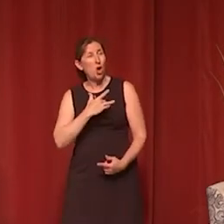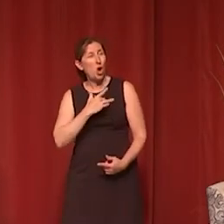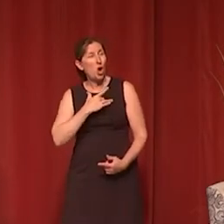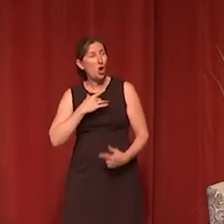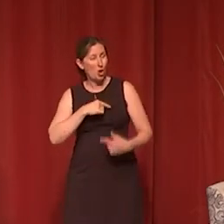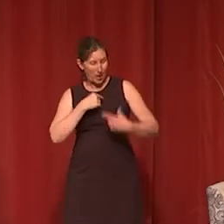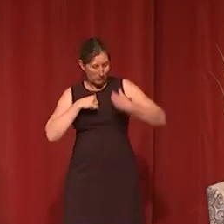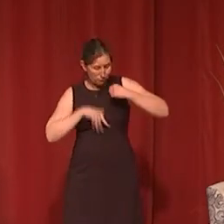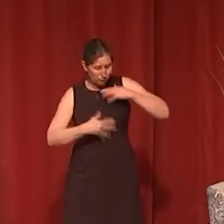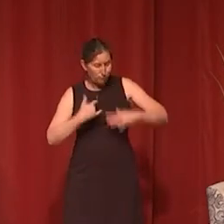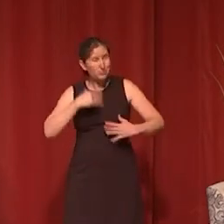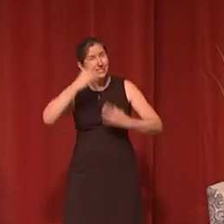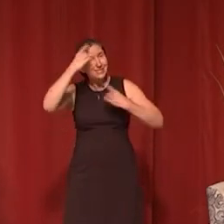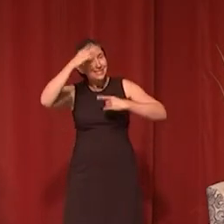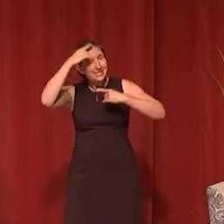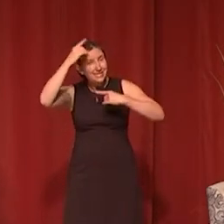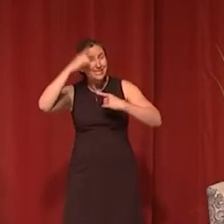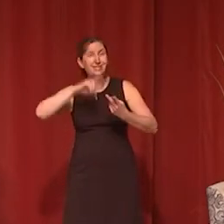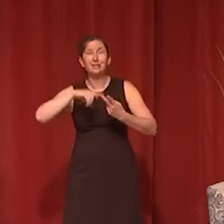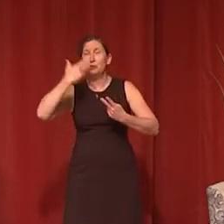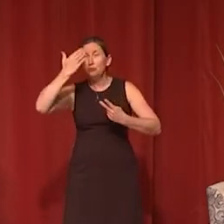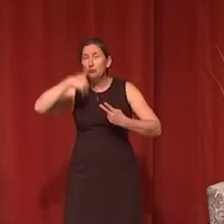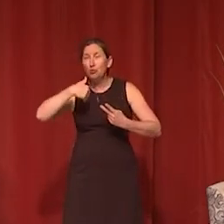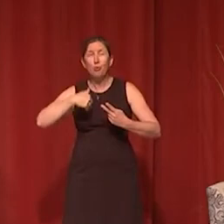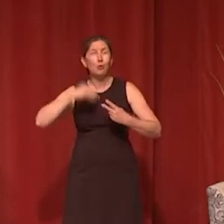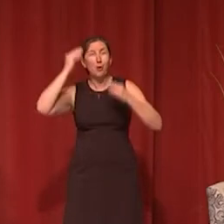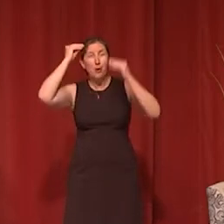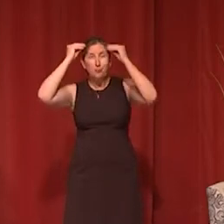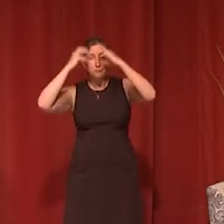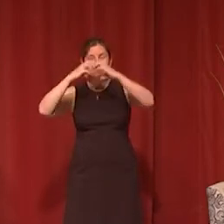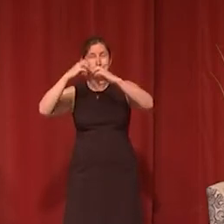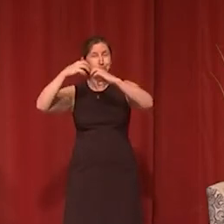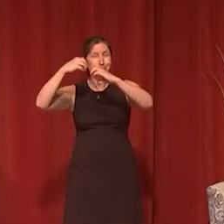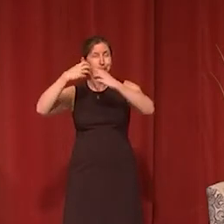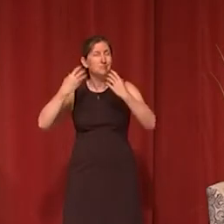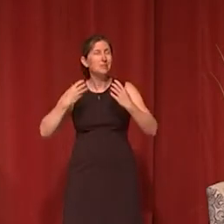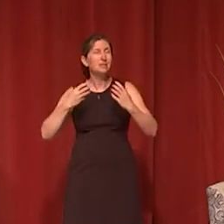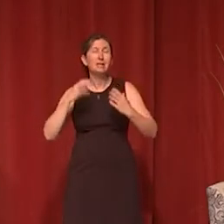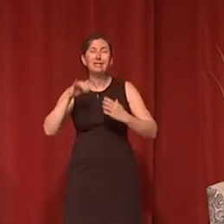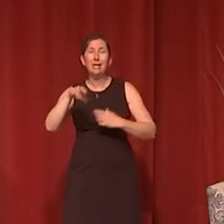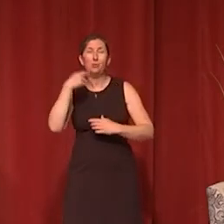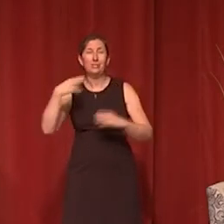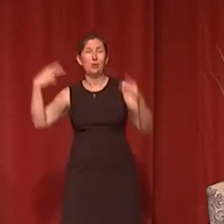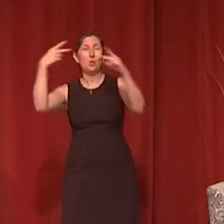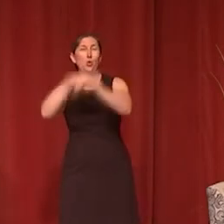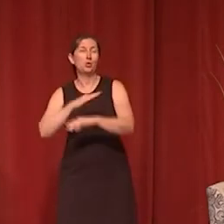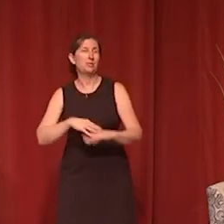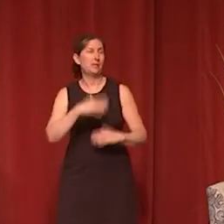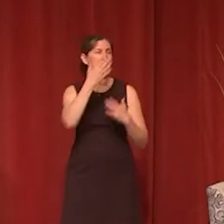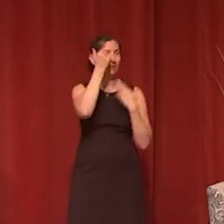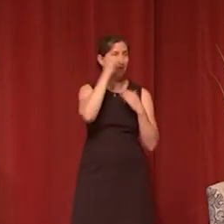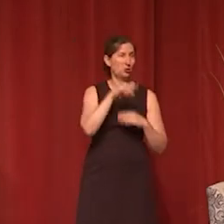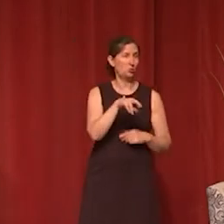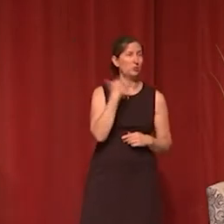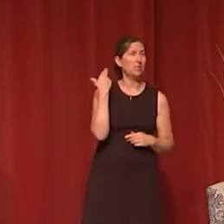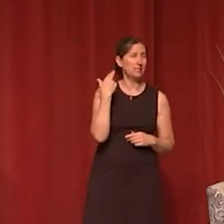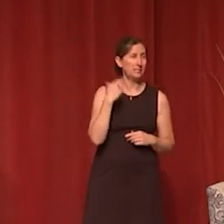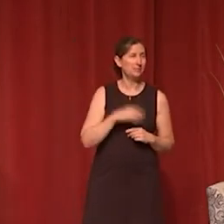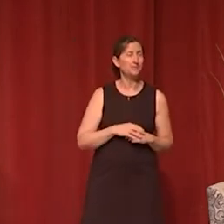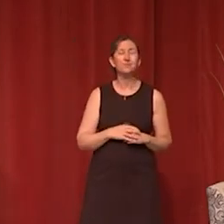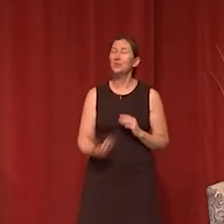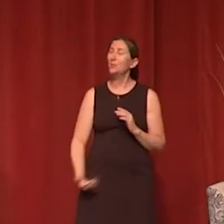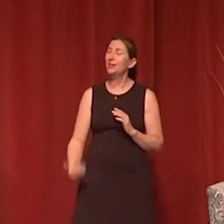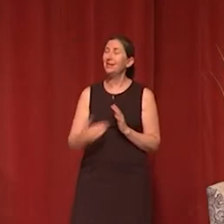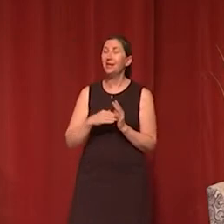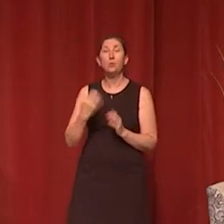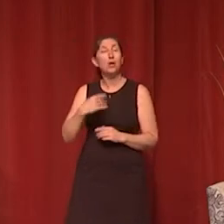of not being on a statin, if you should be on one, is worse. So if you're prescribed a statin, it should be for